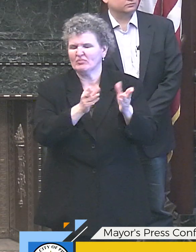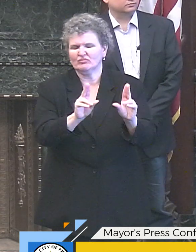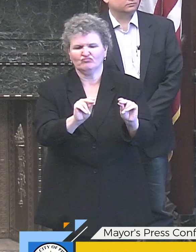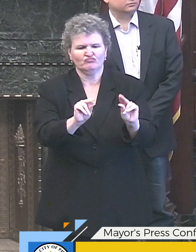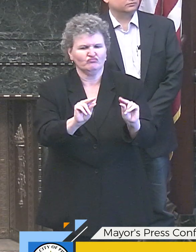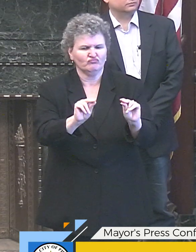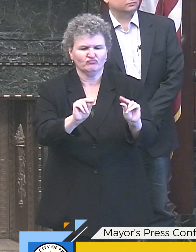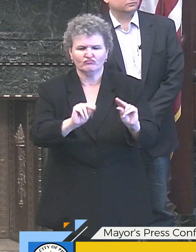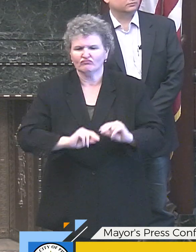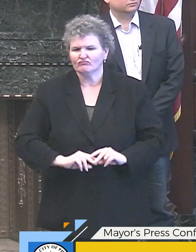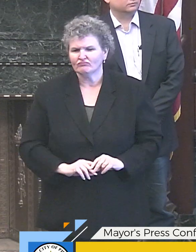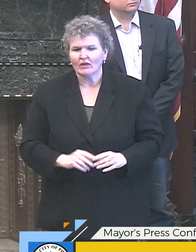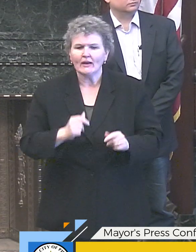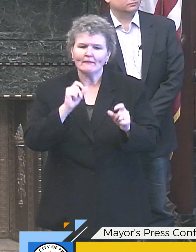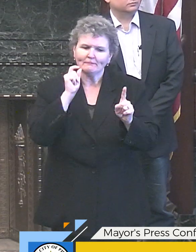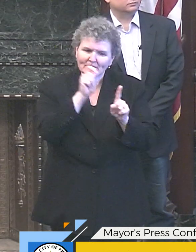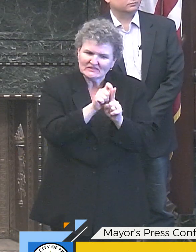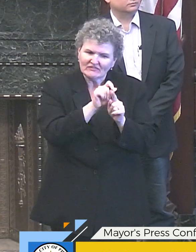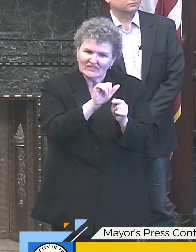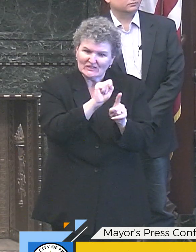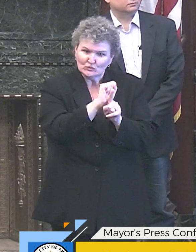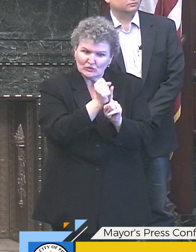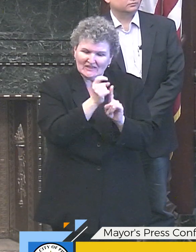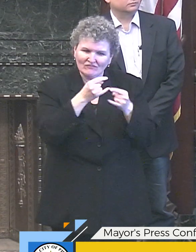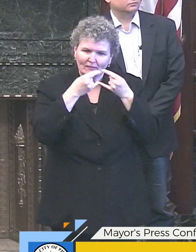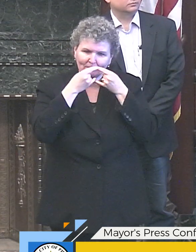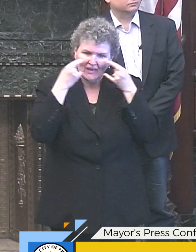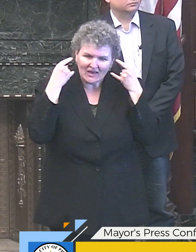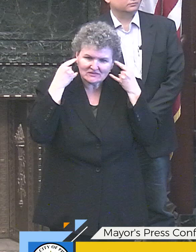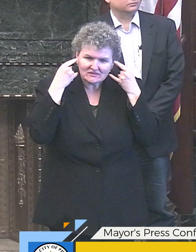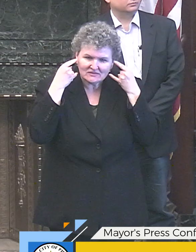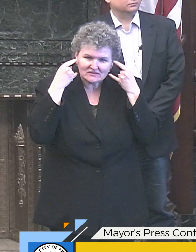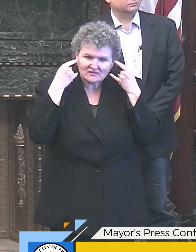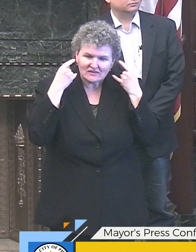specific situations. Thank you, sir.